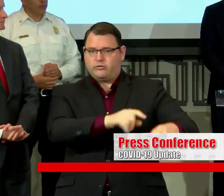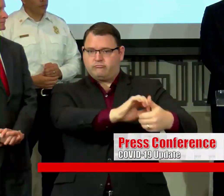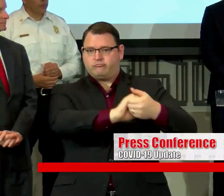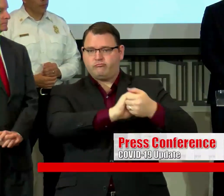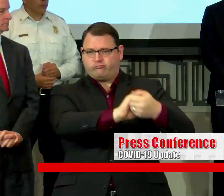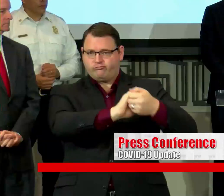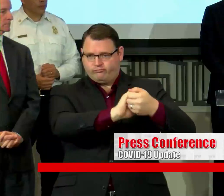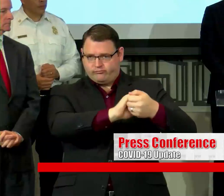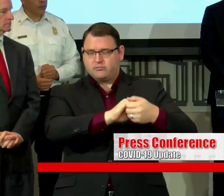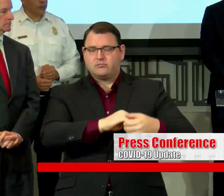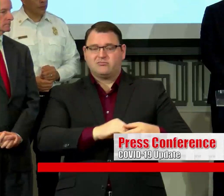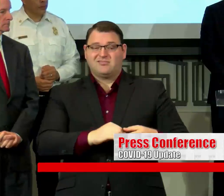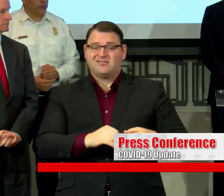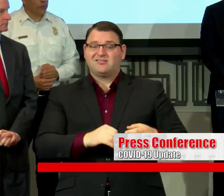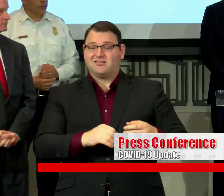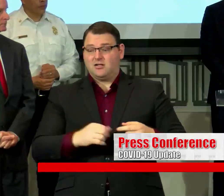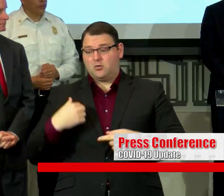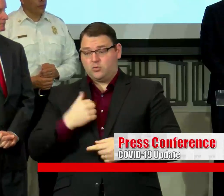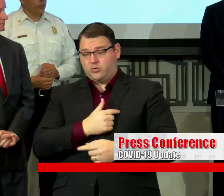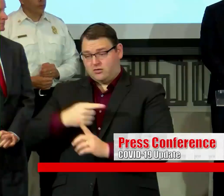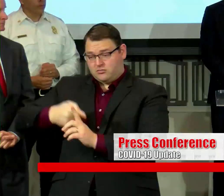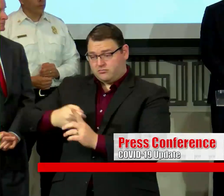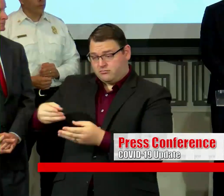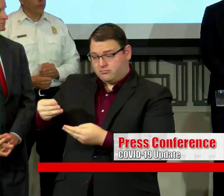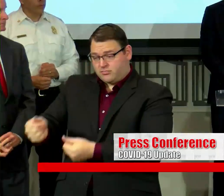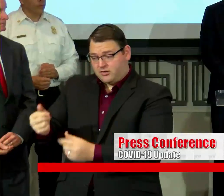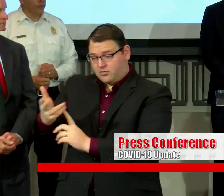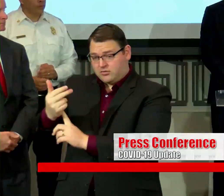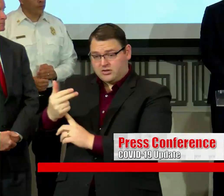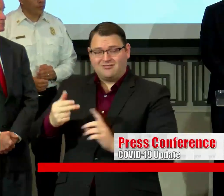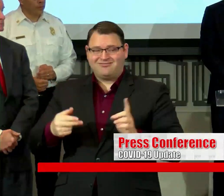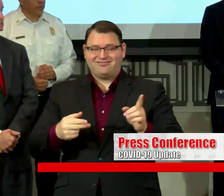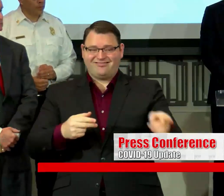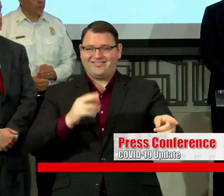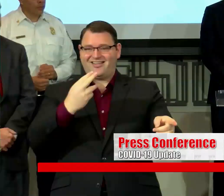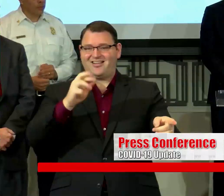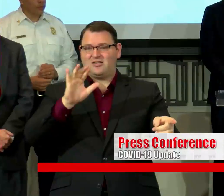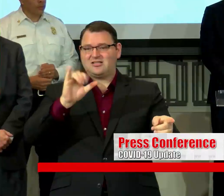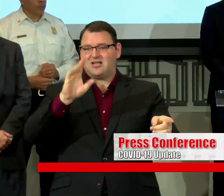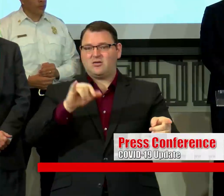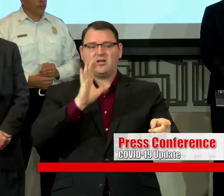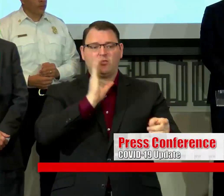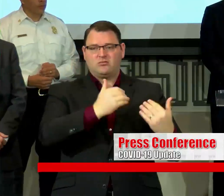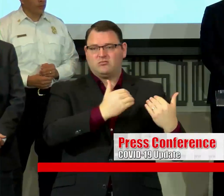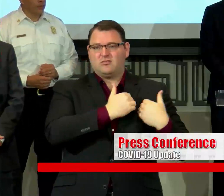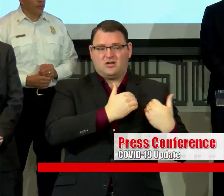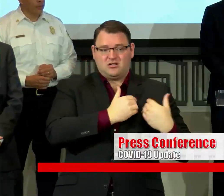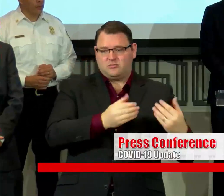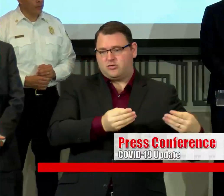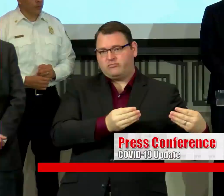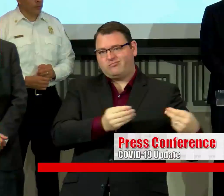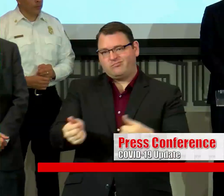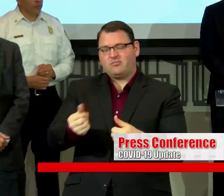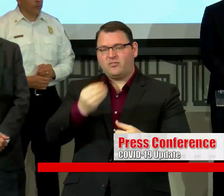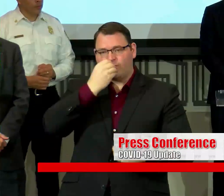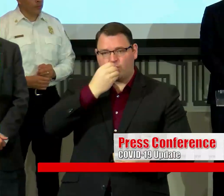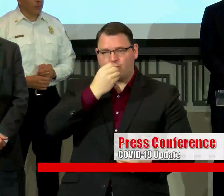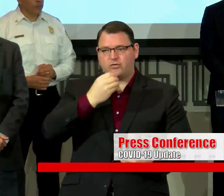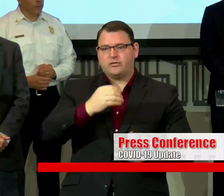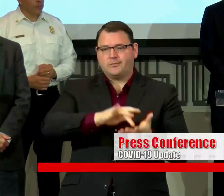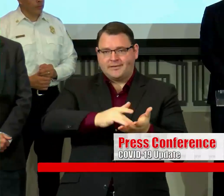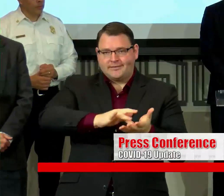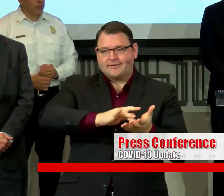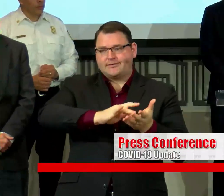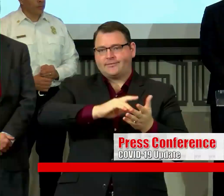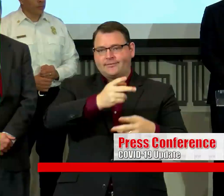services, food, medical care, treatment, security for these 2 hotels. And I think they